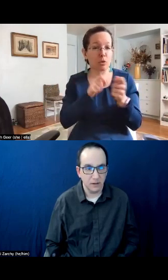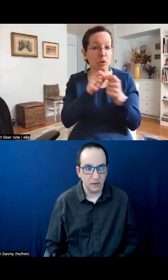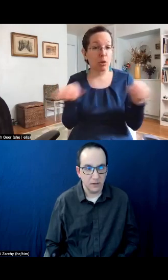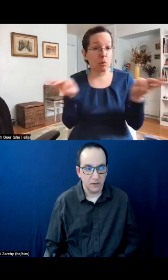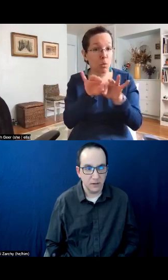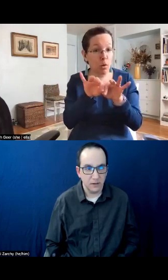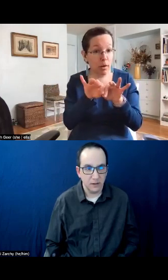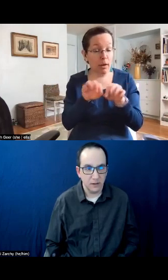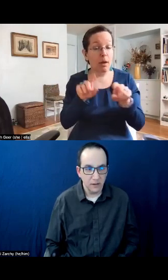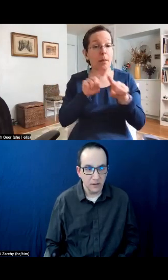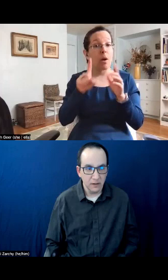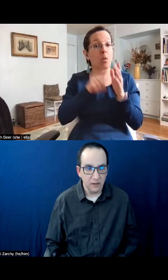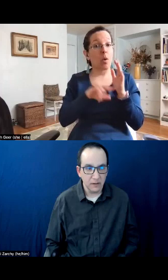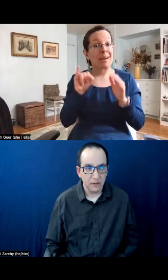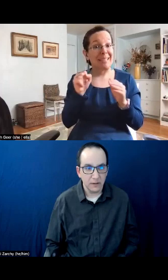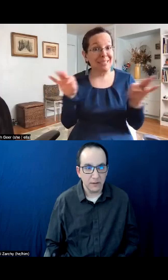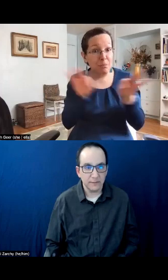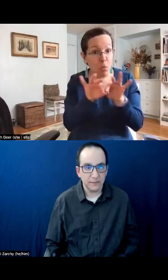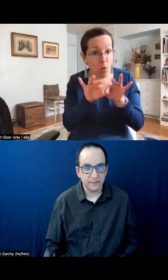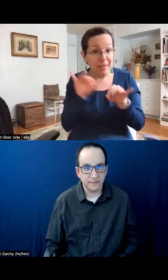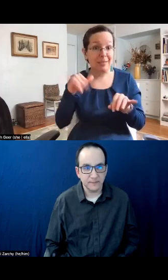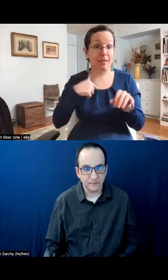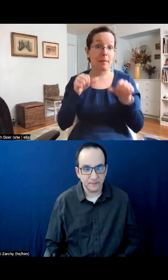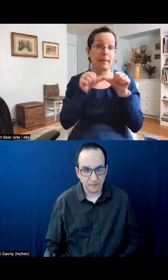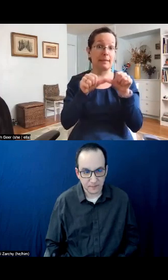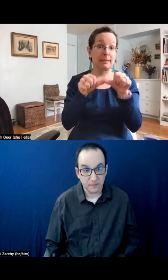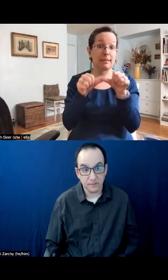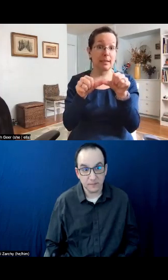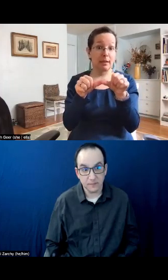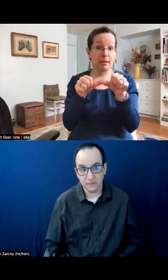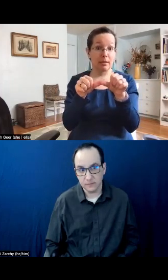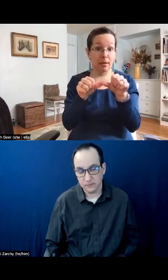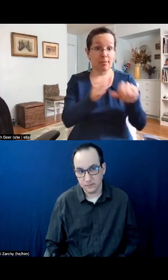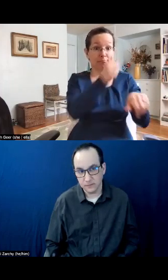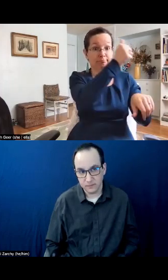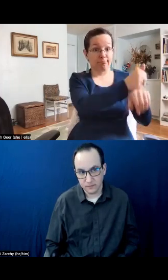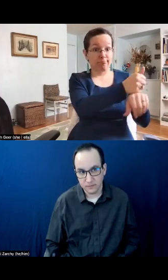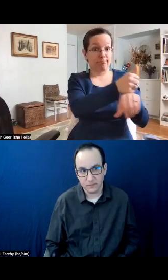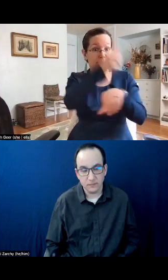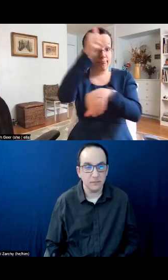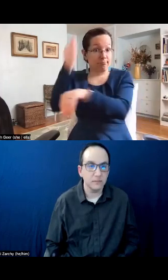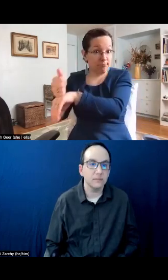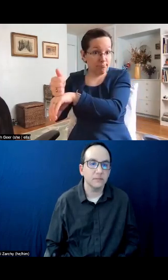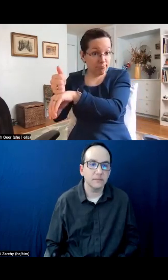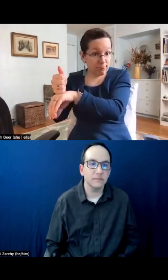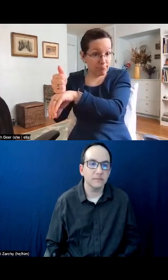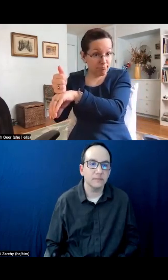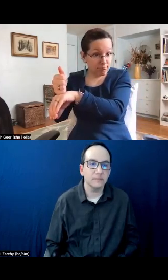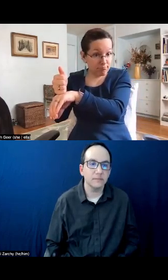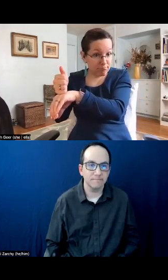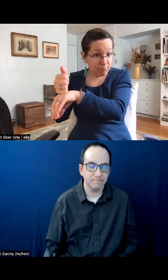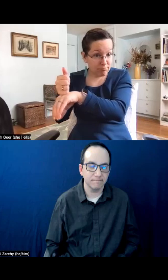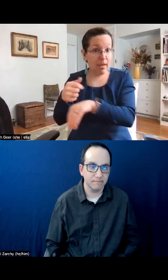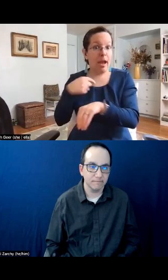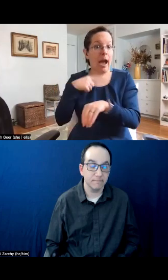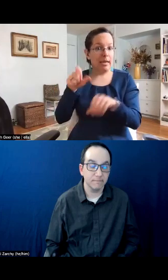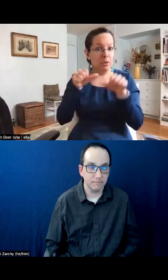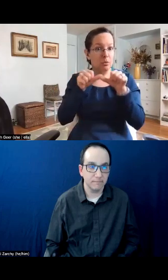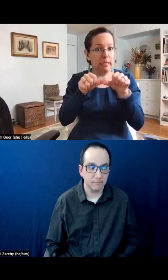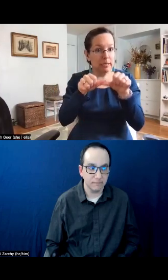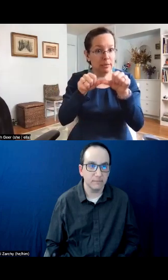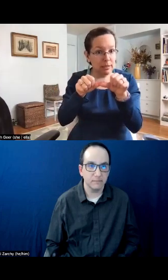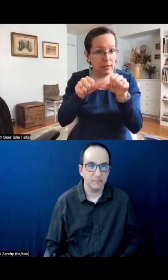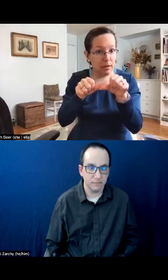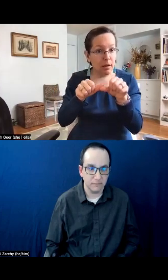languages, I'm putting it on the right side of my body. Now, it's inconsequential which one I use, but what does matter is that once I set